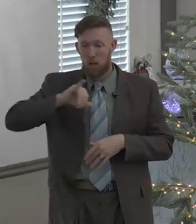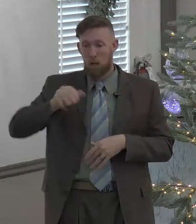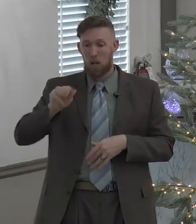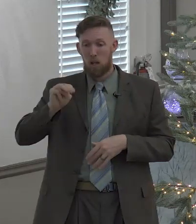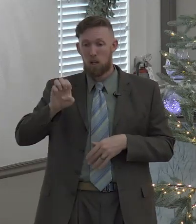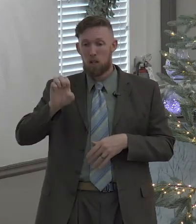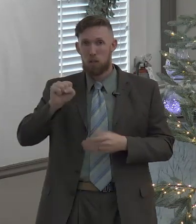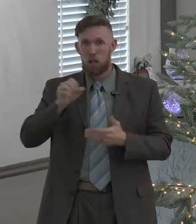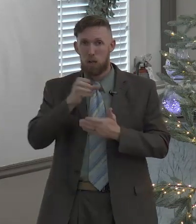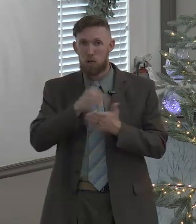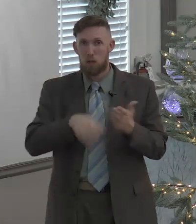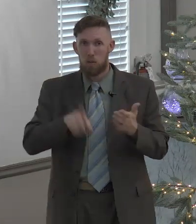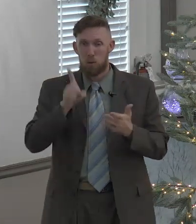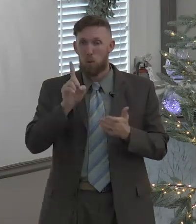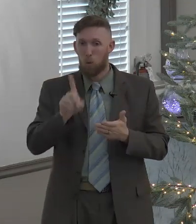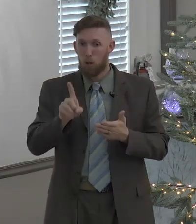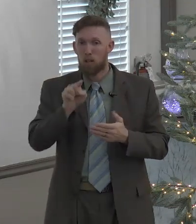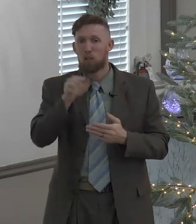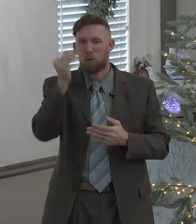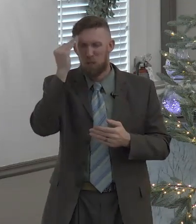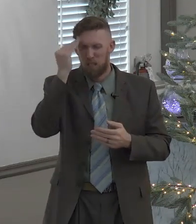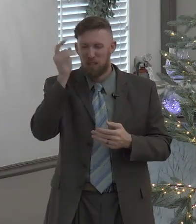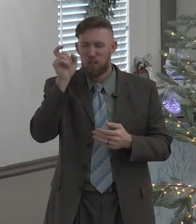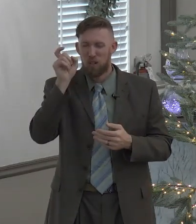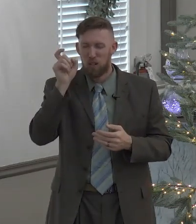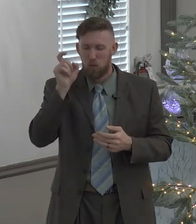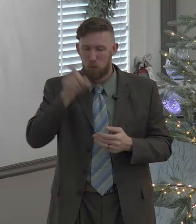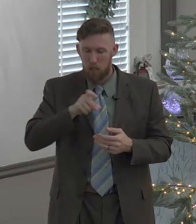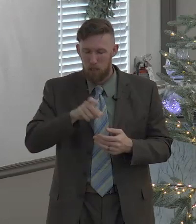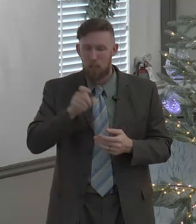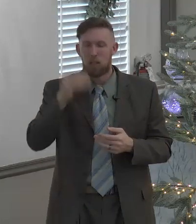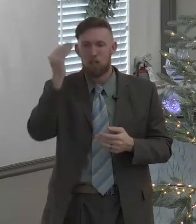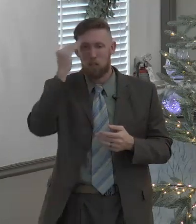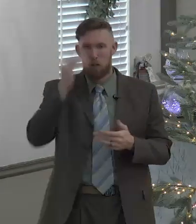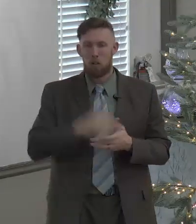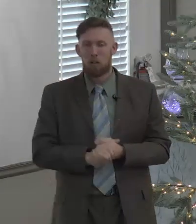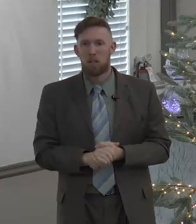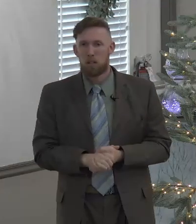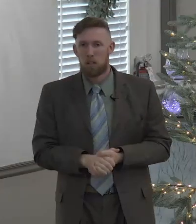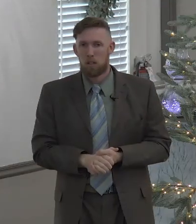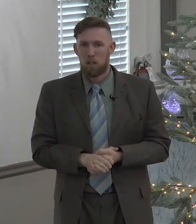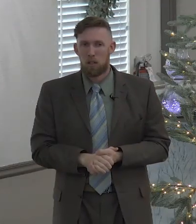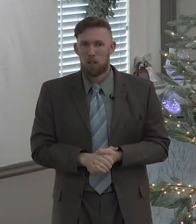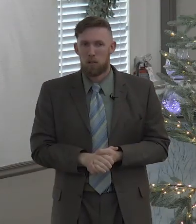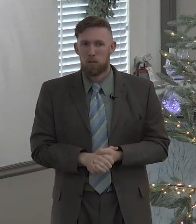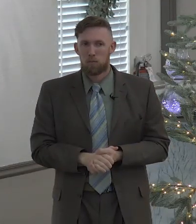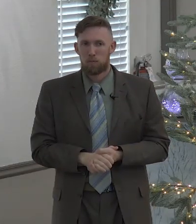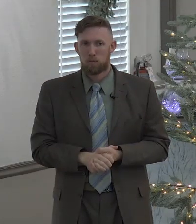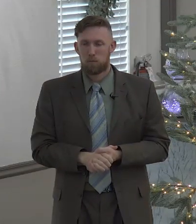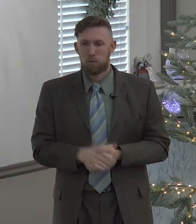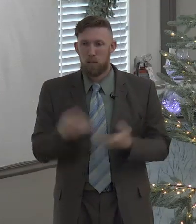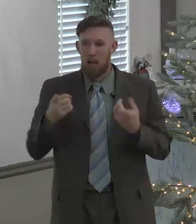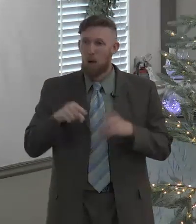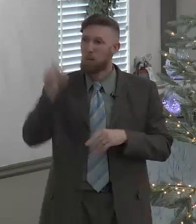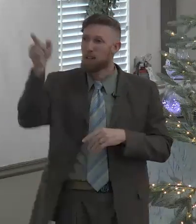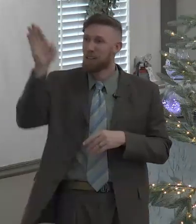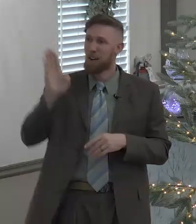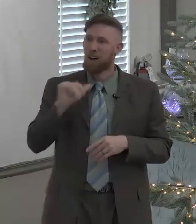then it's going to take patience, and you need to go back to James chapter number 1 and read it again.